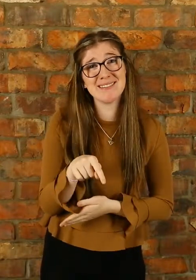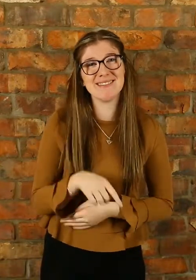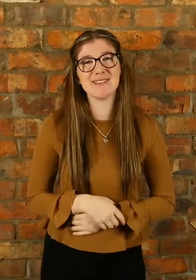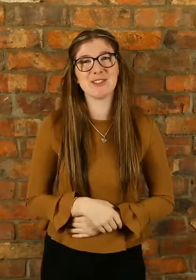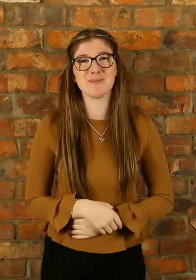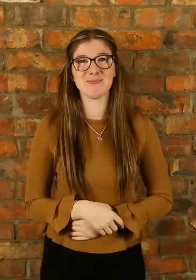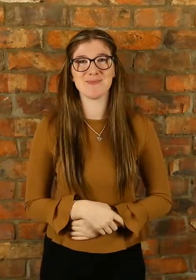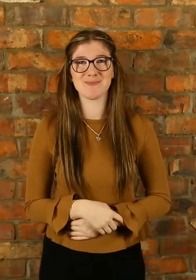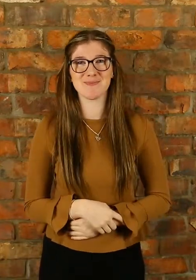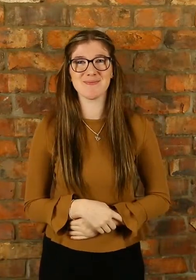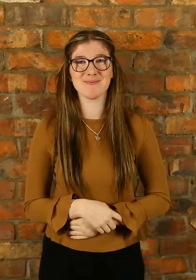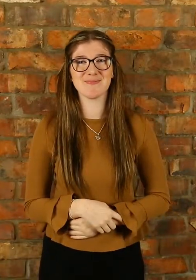the session,